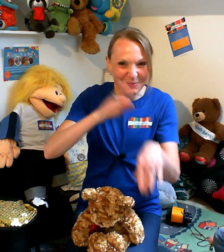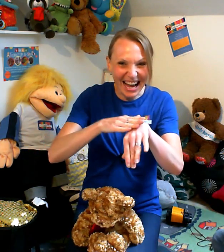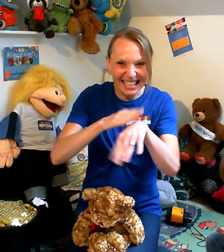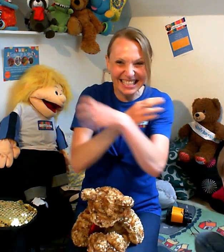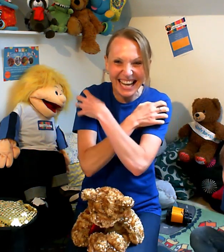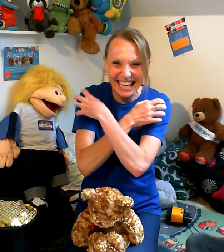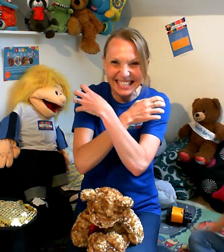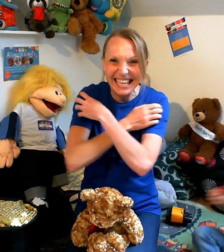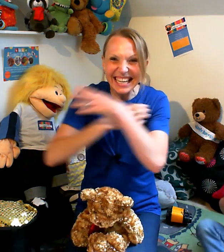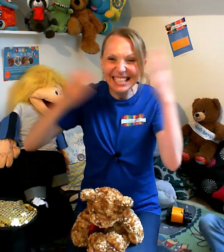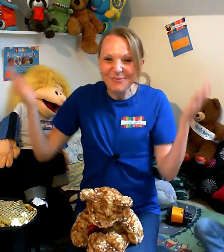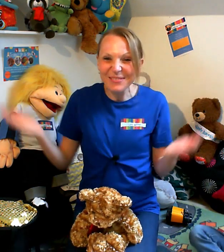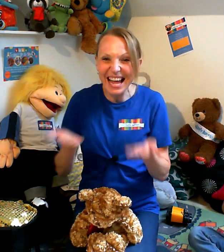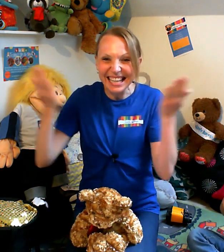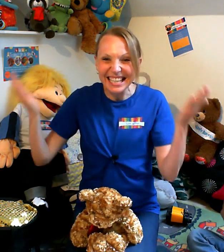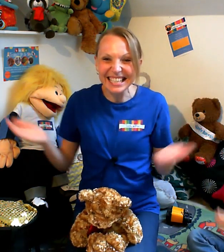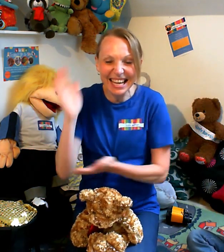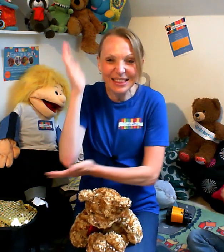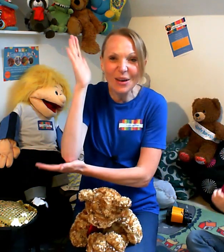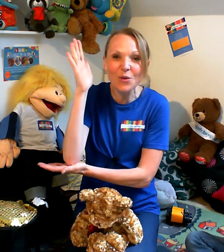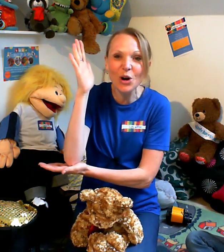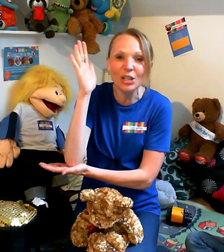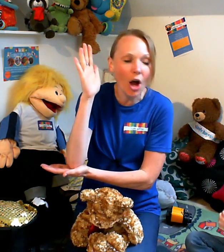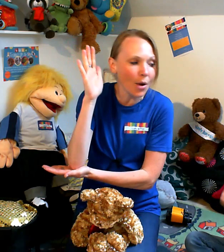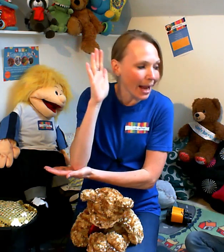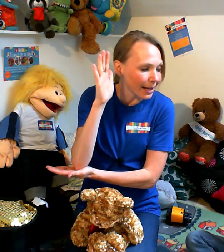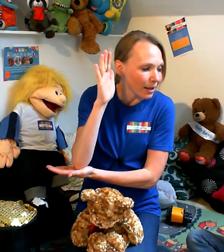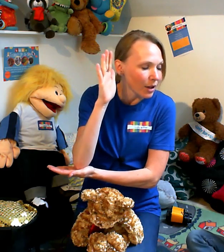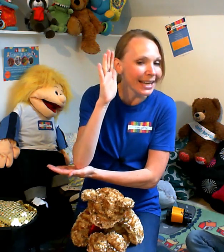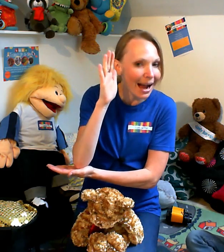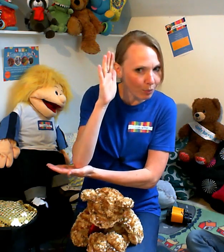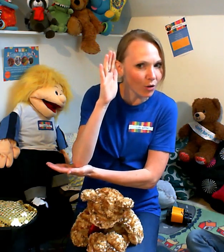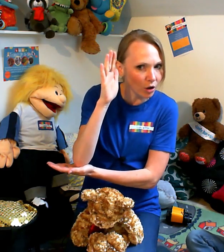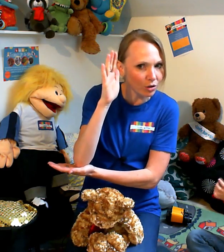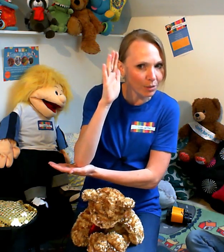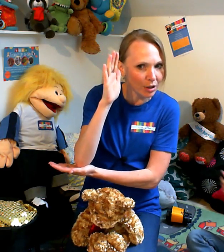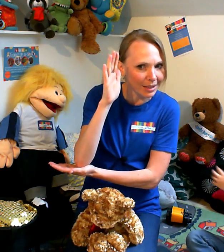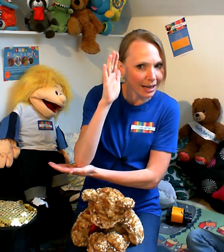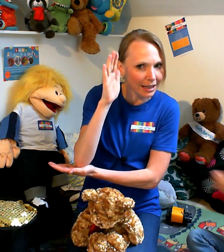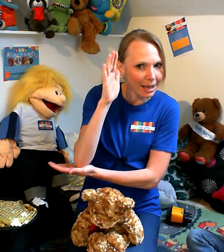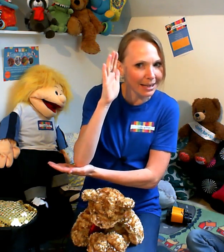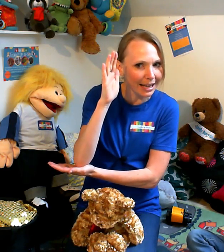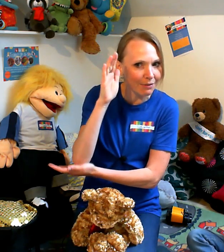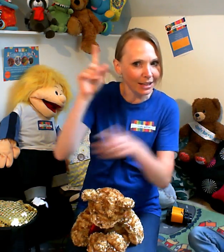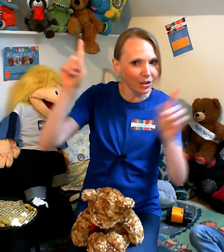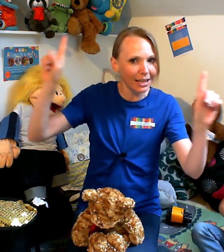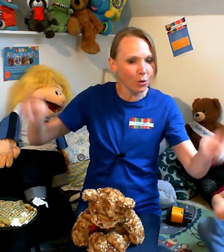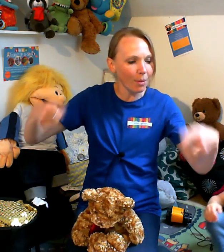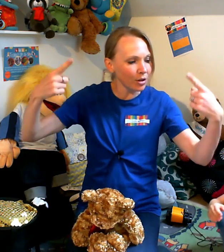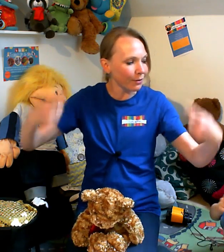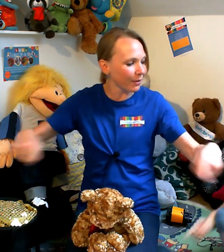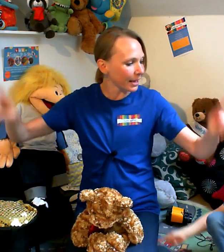bad teddies playing in the wood. Okay, now we've got some music. Let me get it right. So let's do our music fingers.